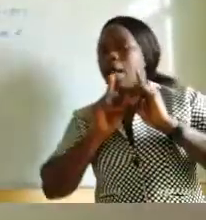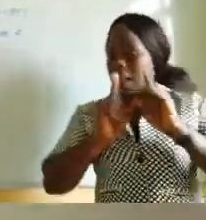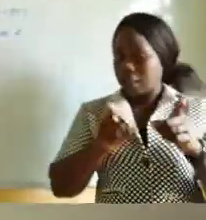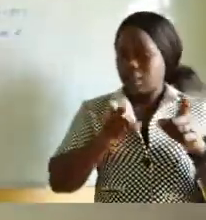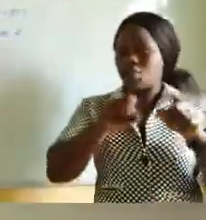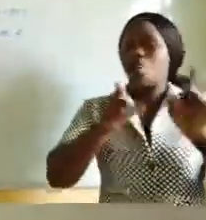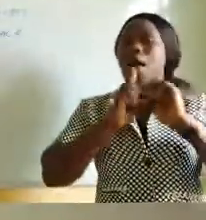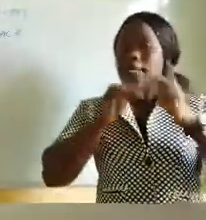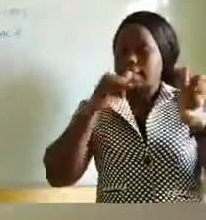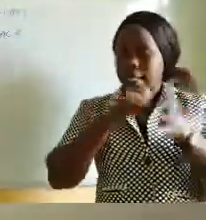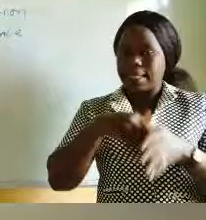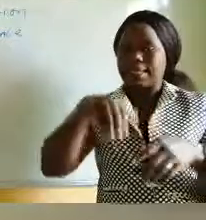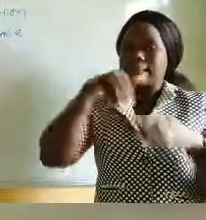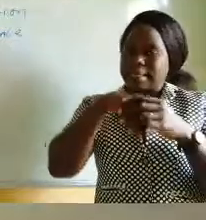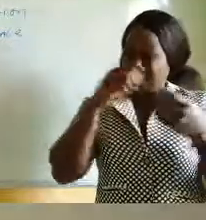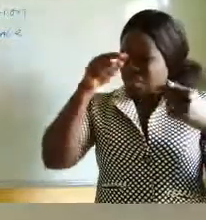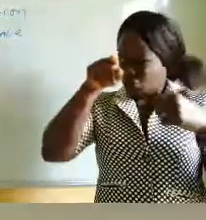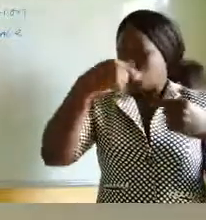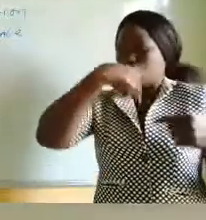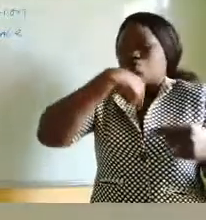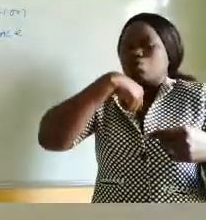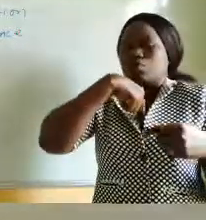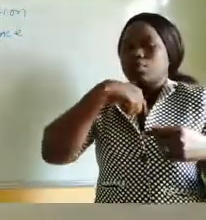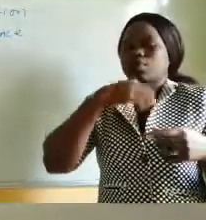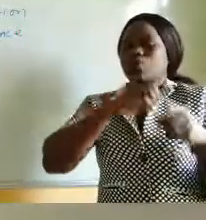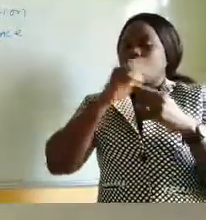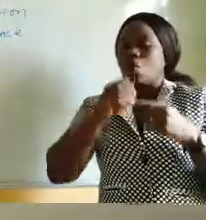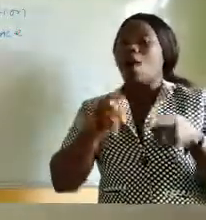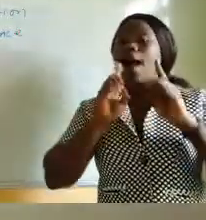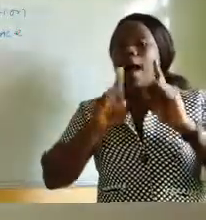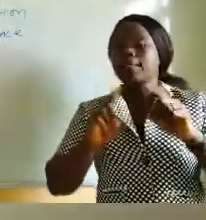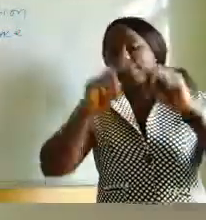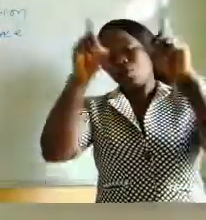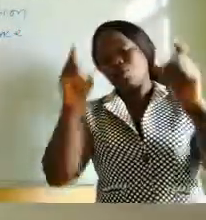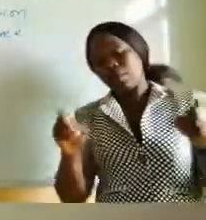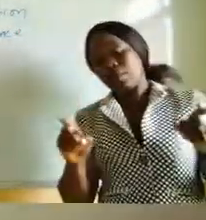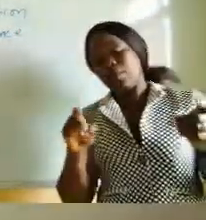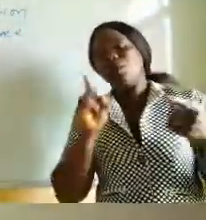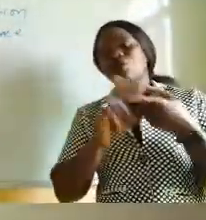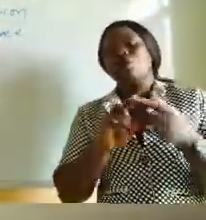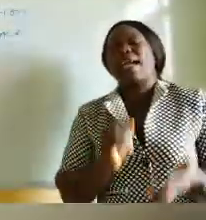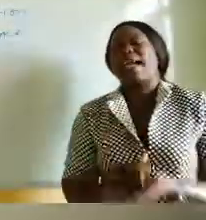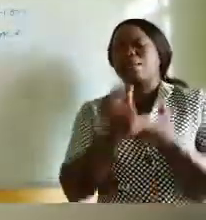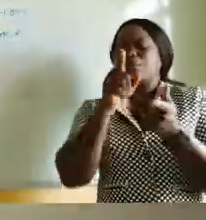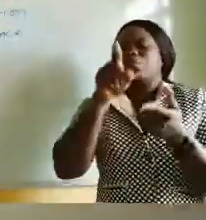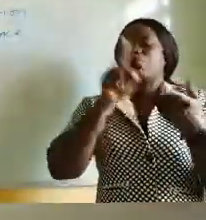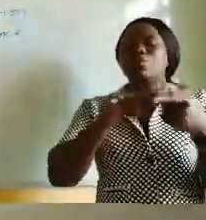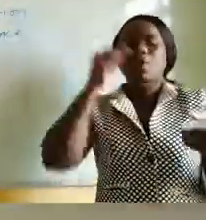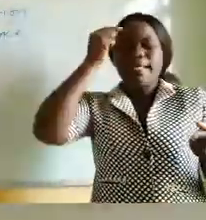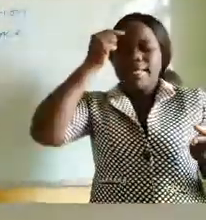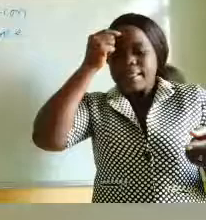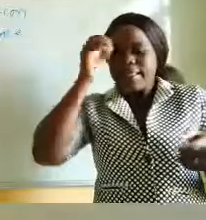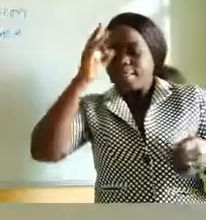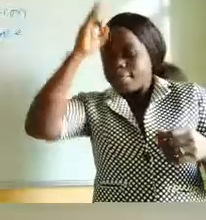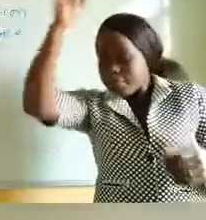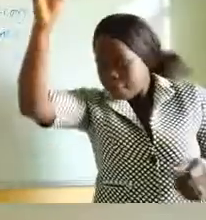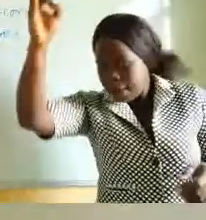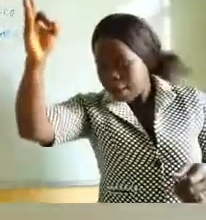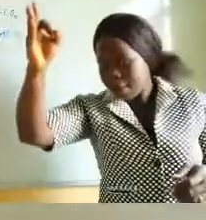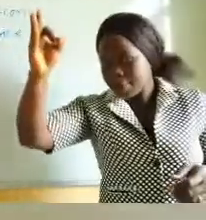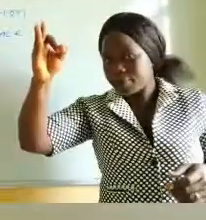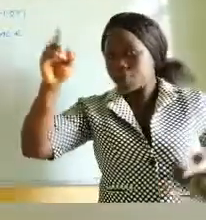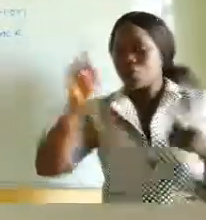it inside of you. Or answering the question, it helps you to think further. You